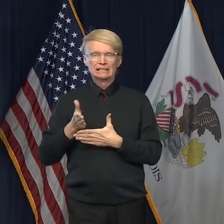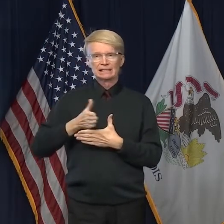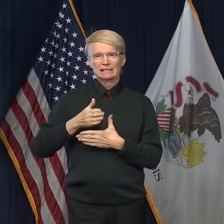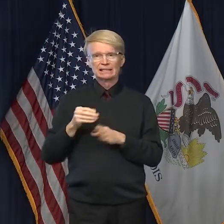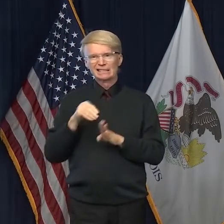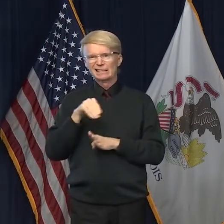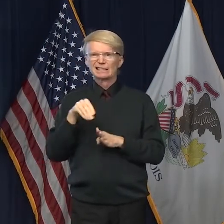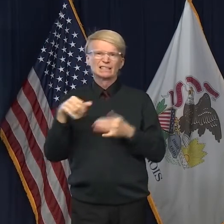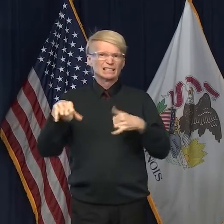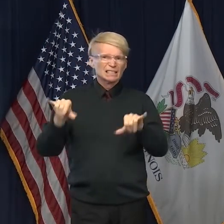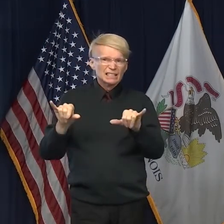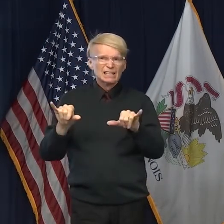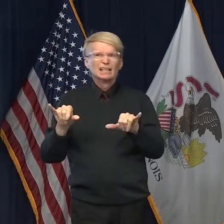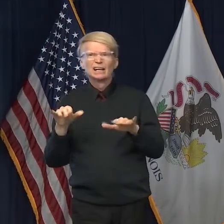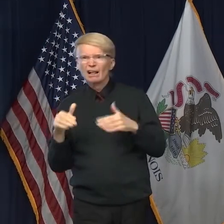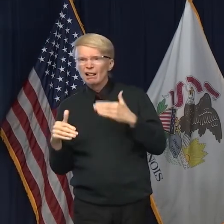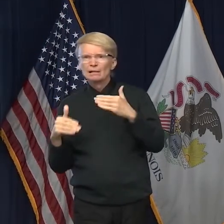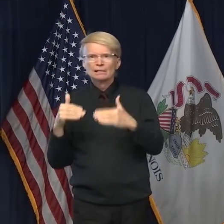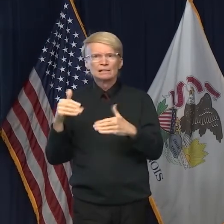still high. They're still high.